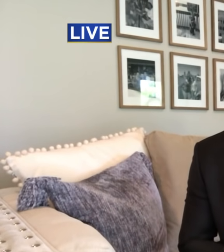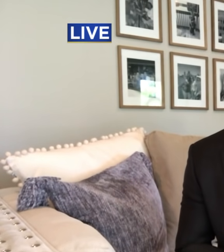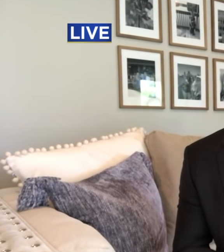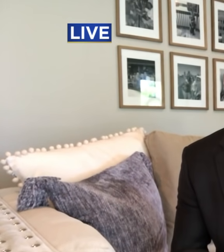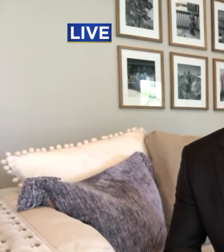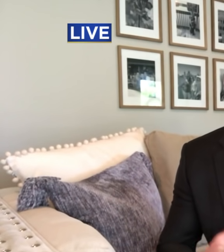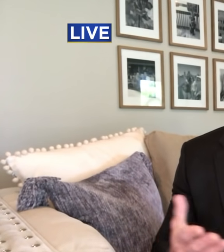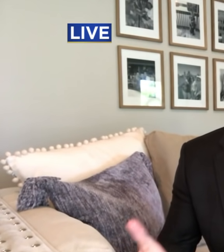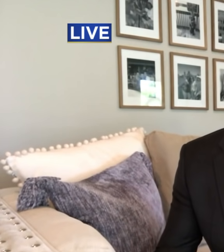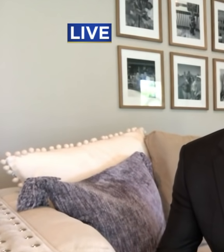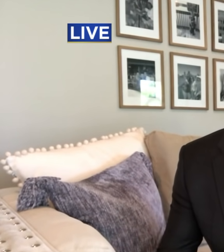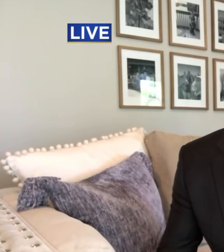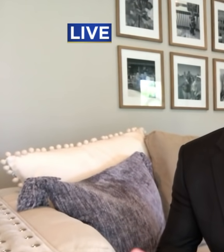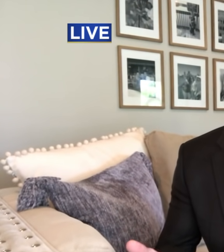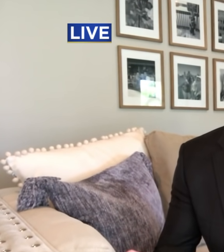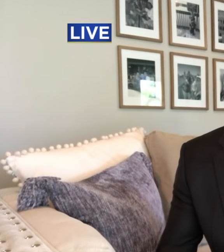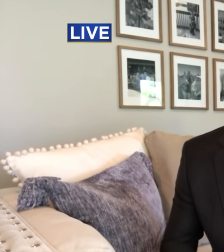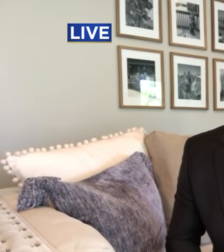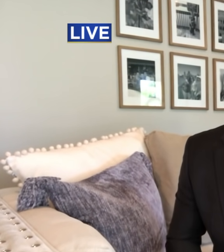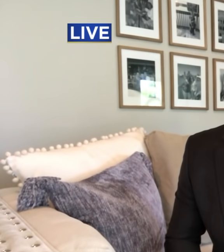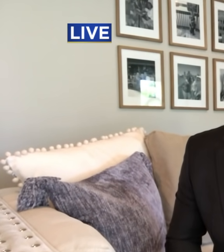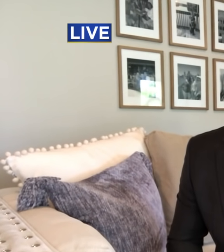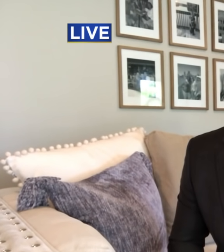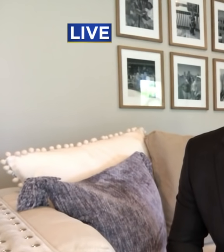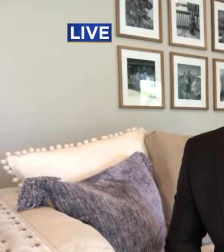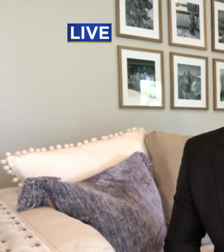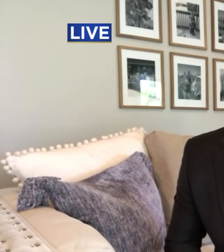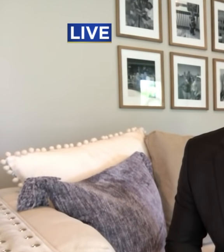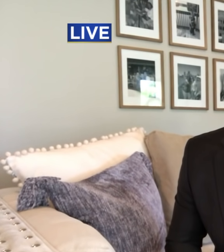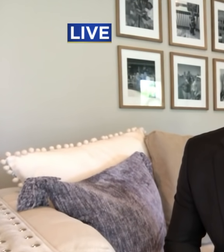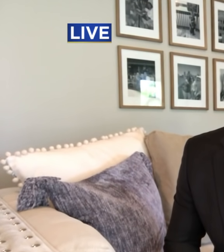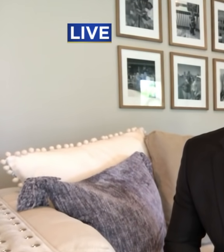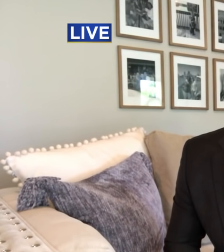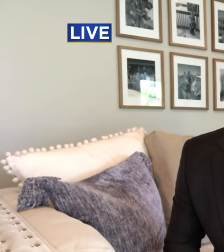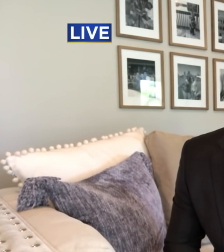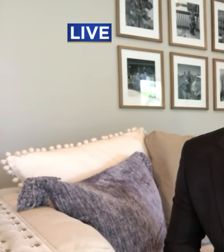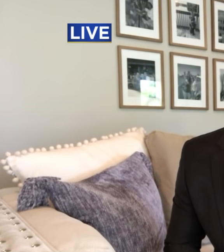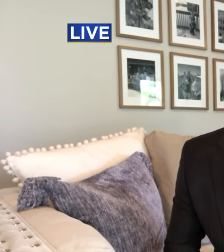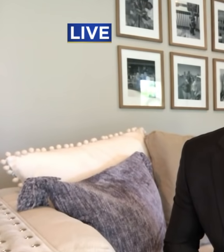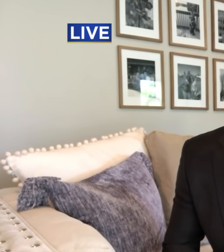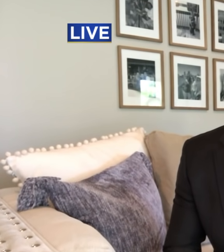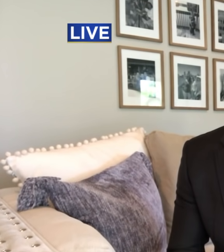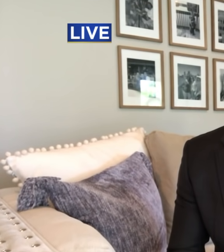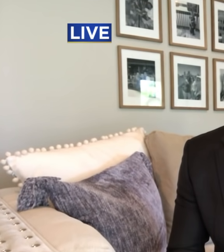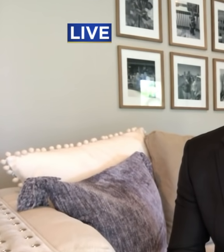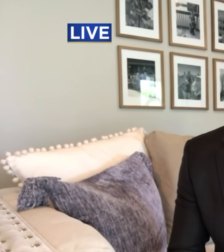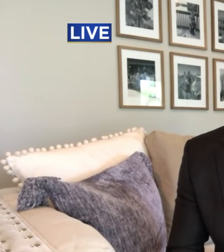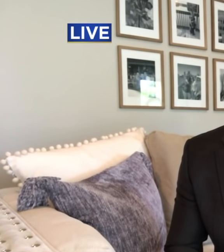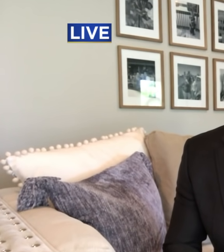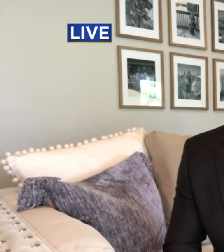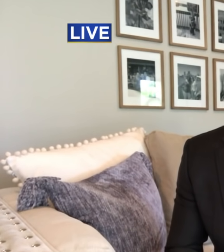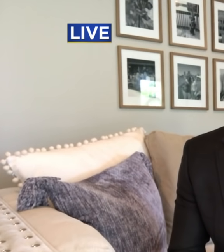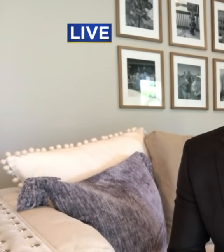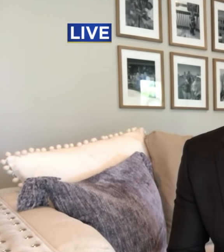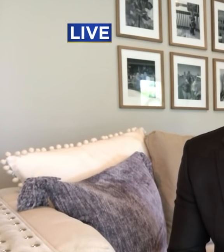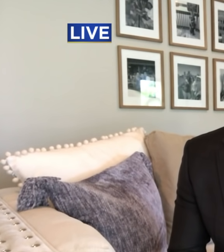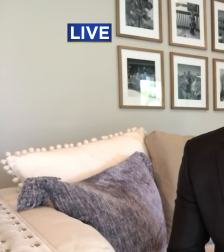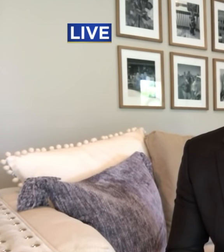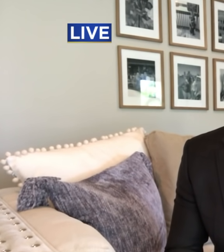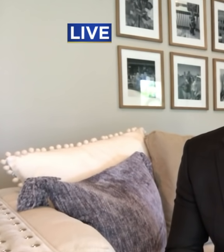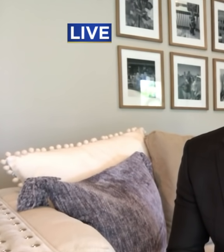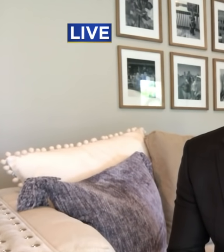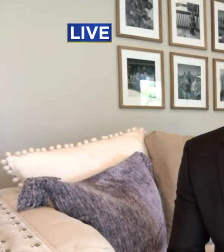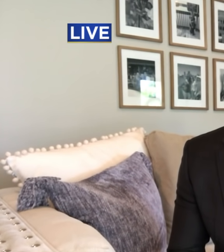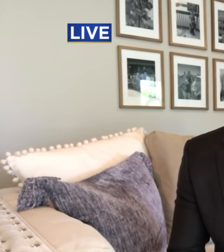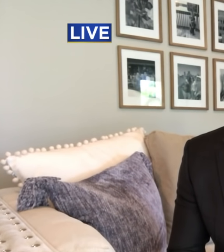mean for businesses? So let's go over that again. He put out that revised executive order that we put out on social media. Retail businesses,